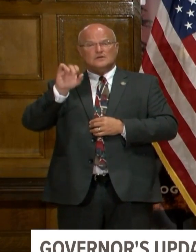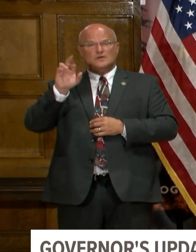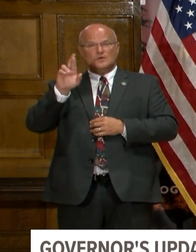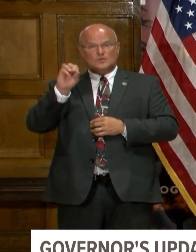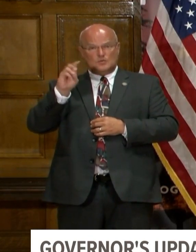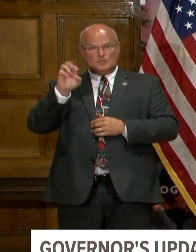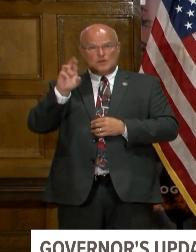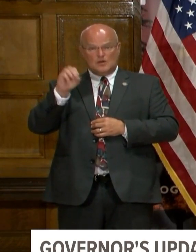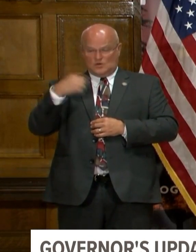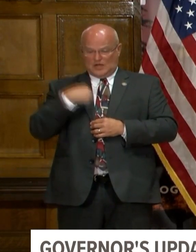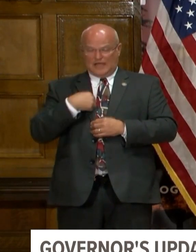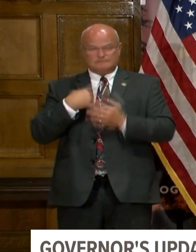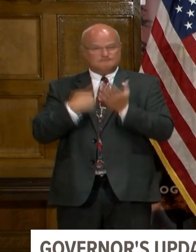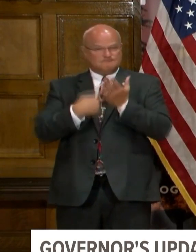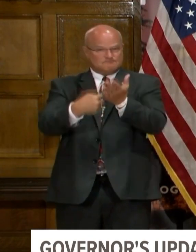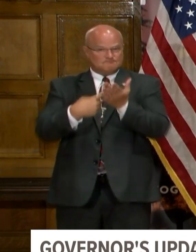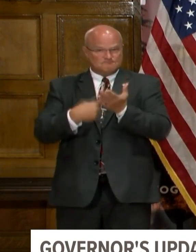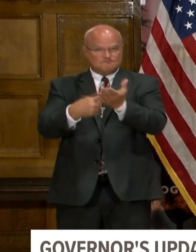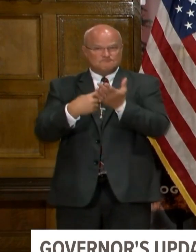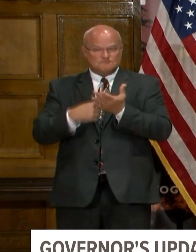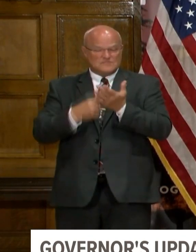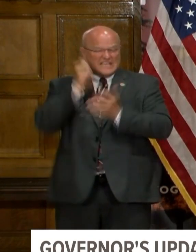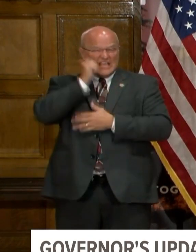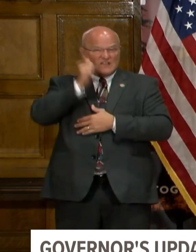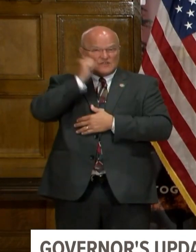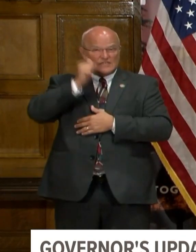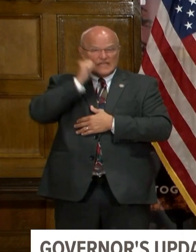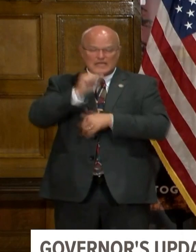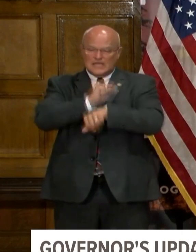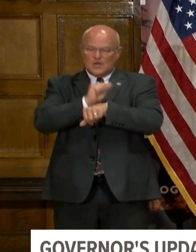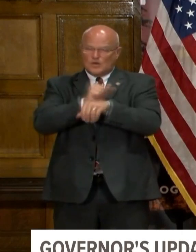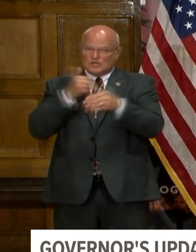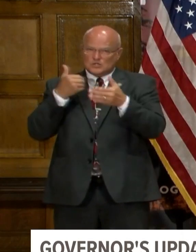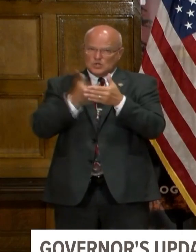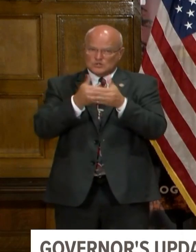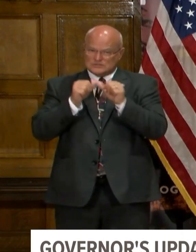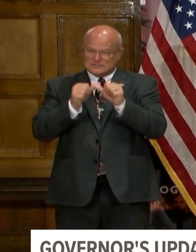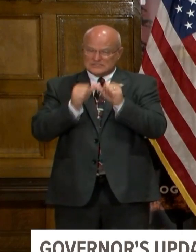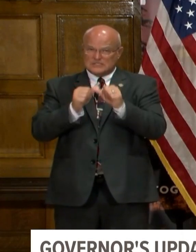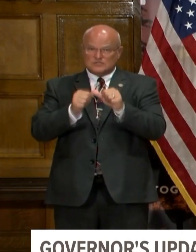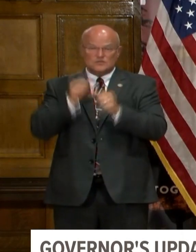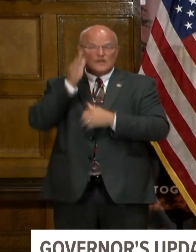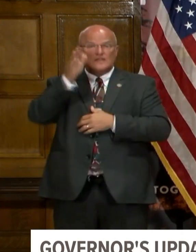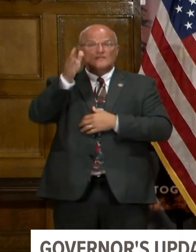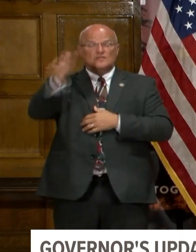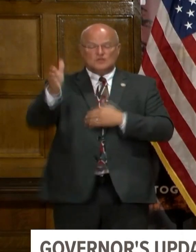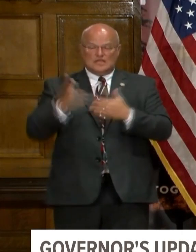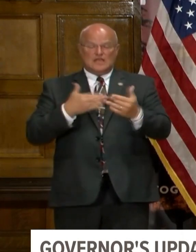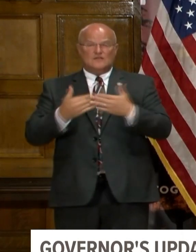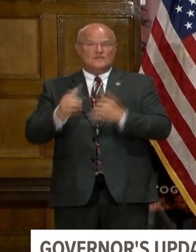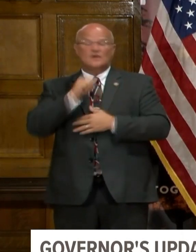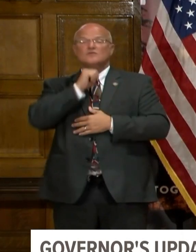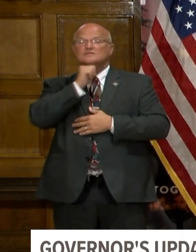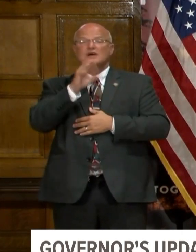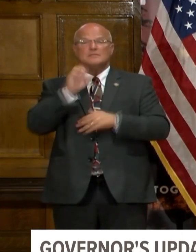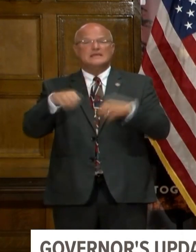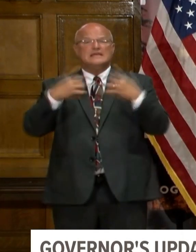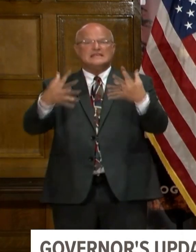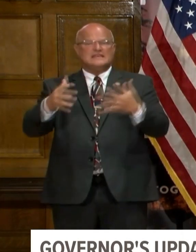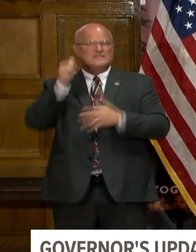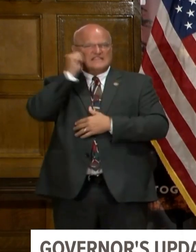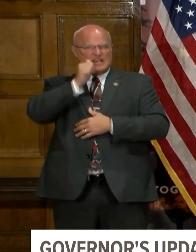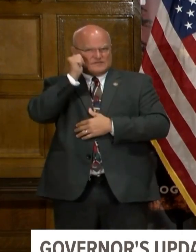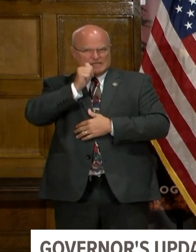daily visits and work together very closely on continually into the future, even though we'll not be given a